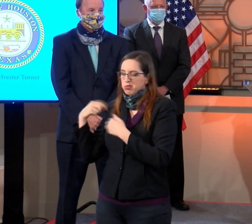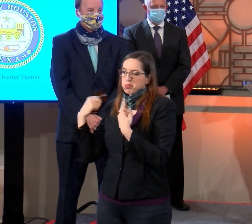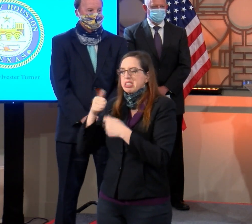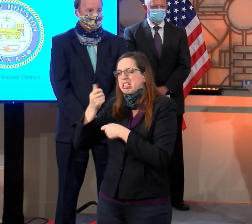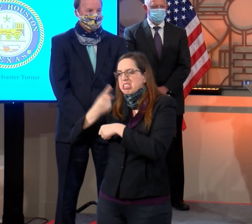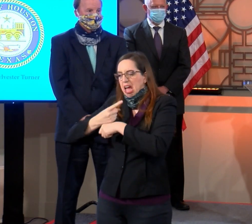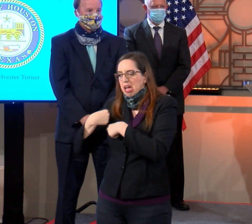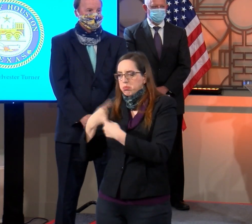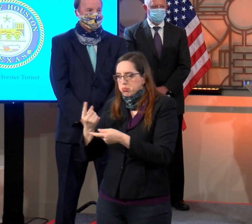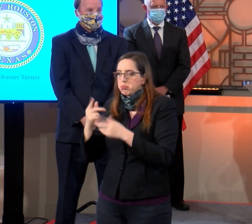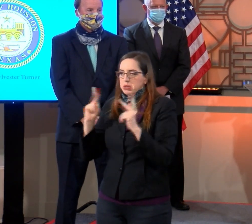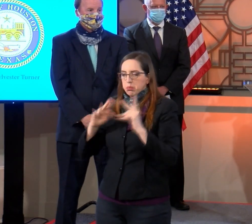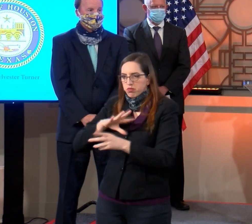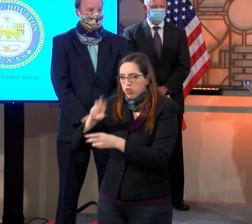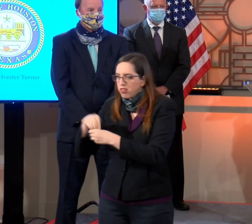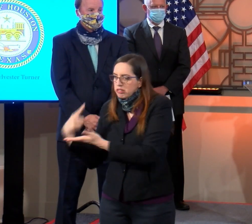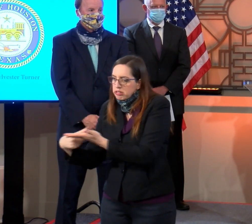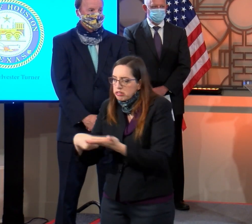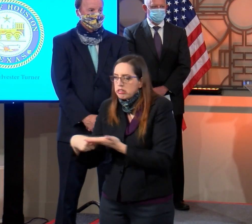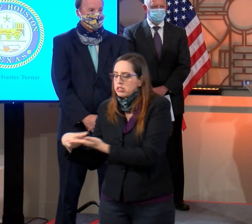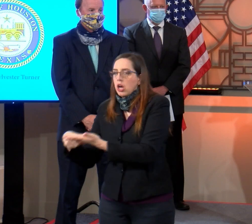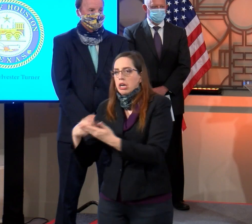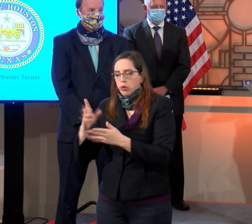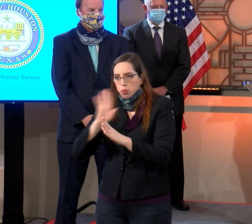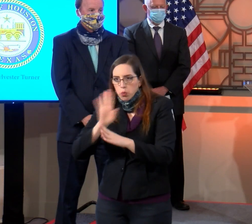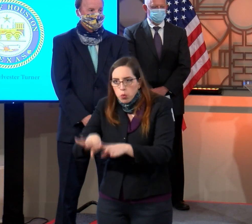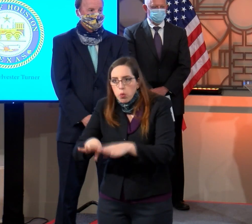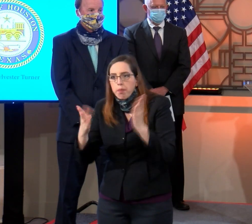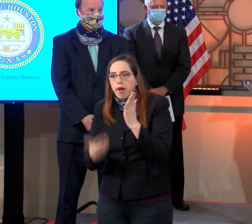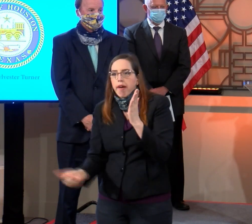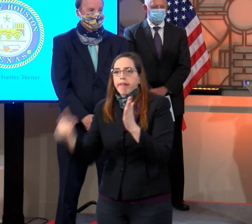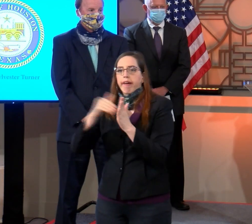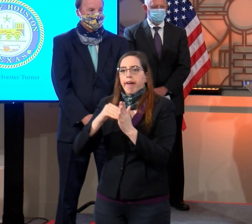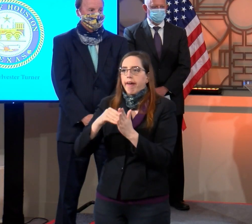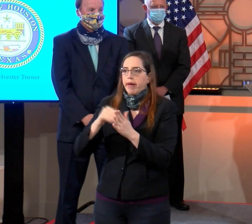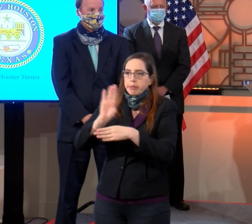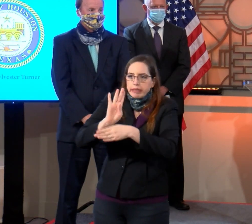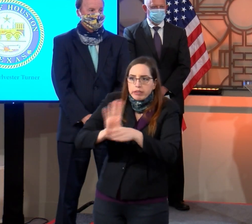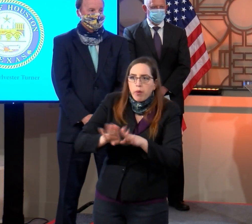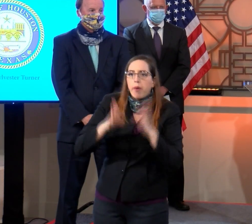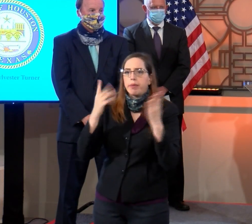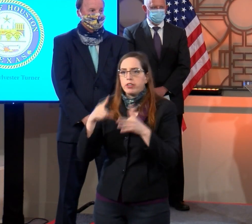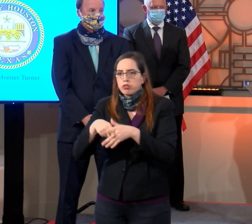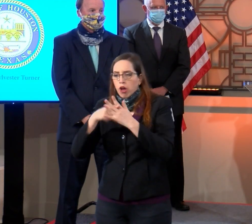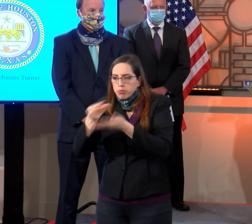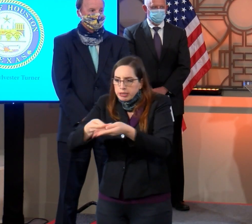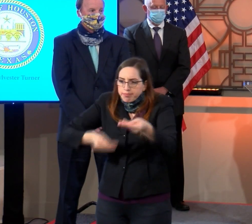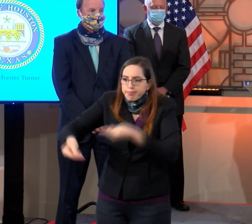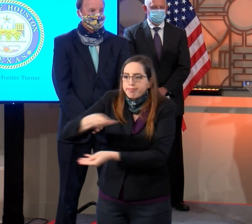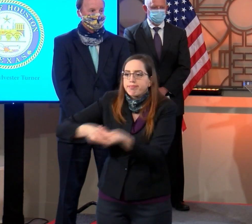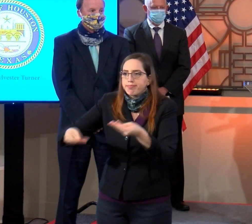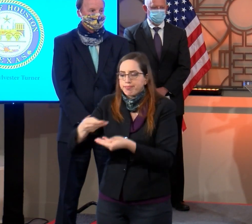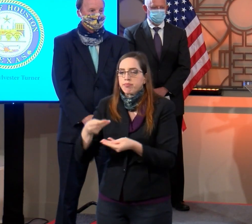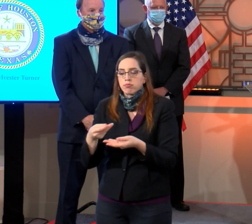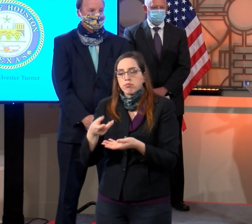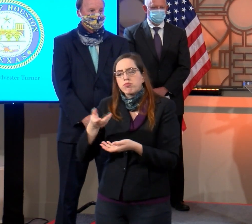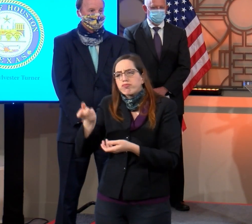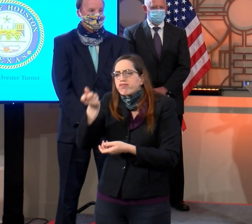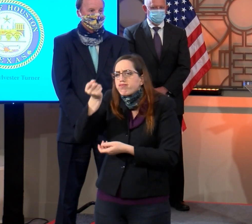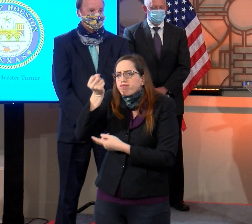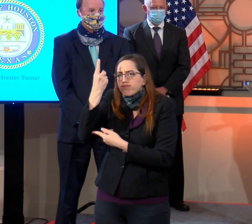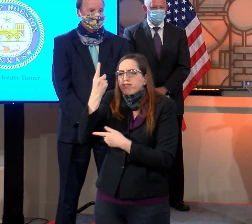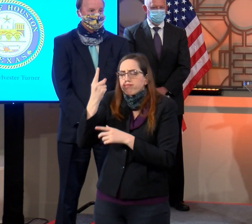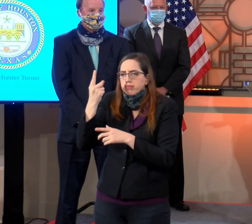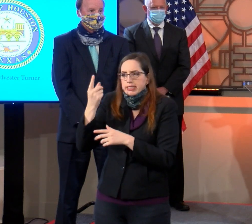days, have been about reopening our economy. And I fully understand